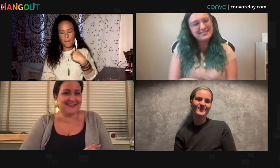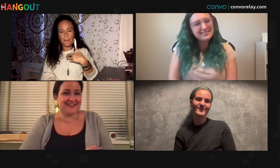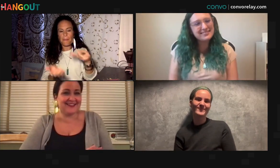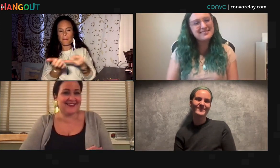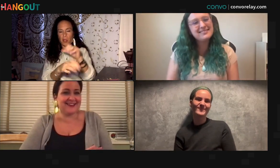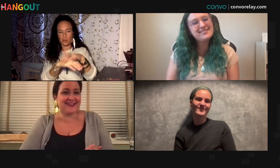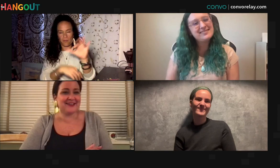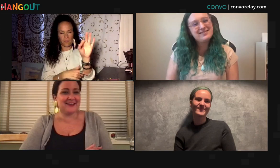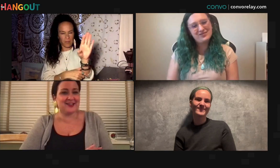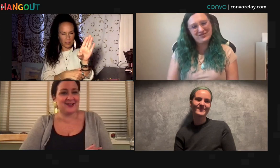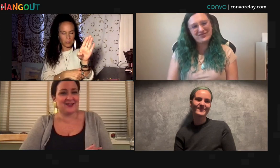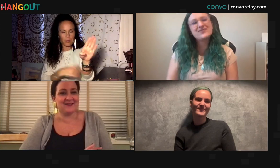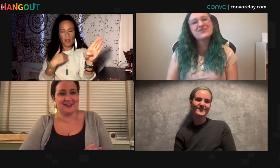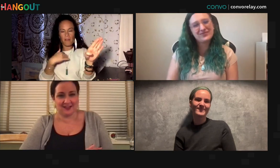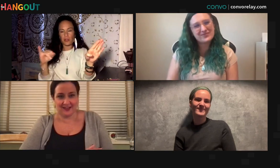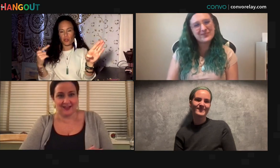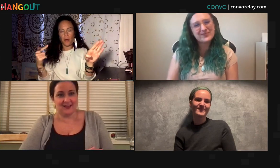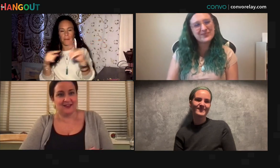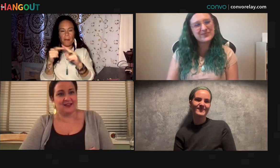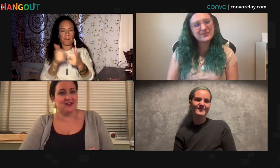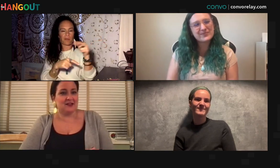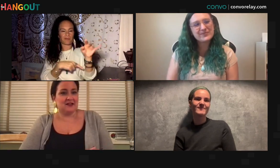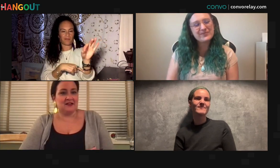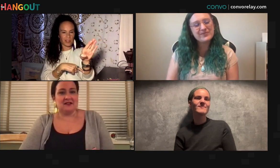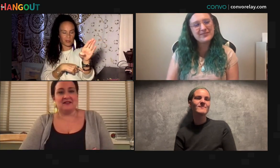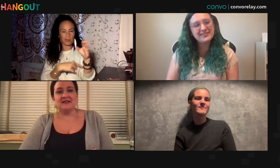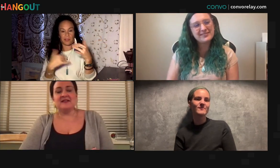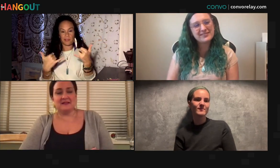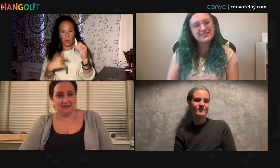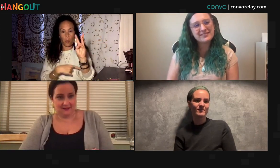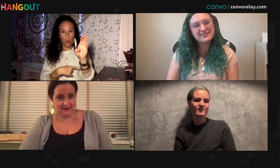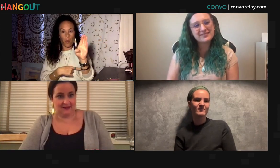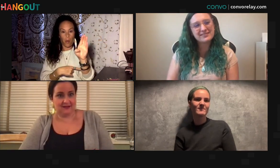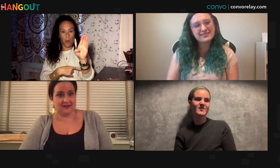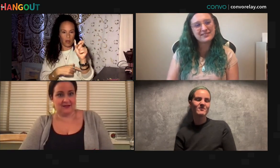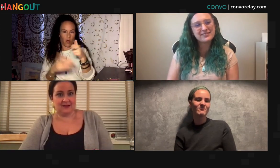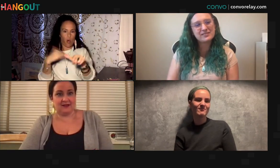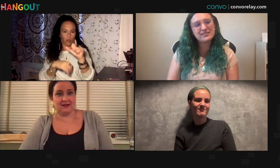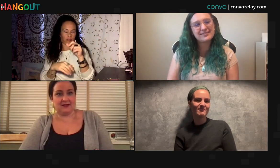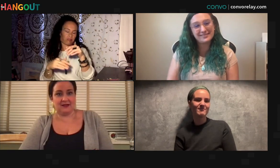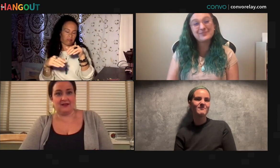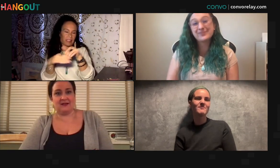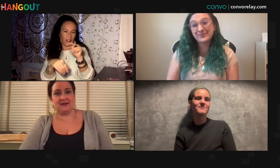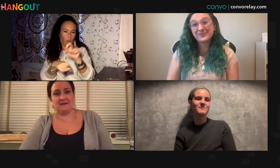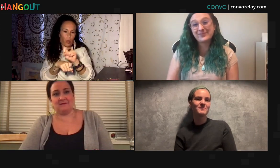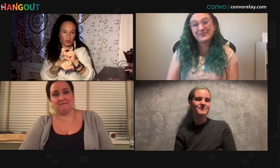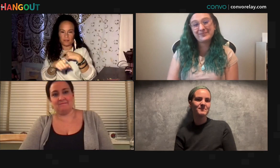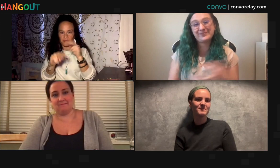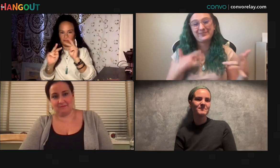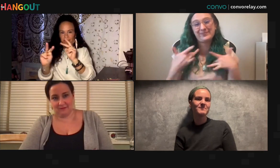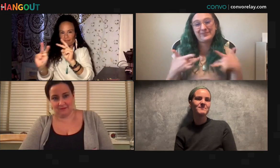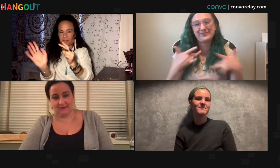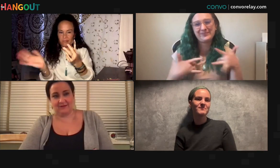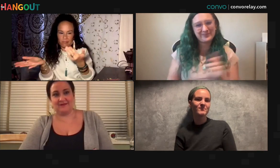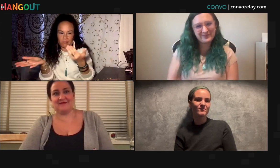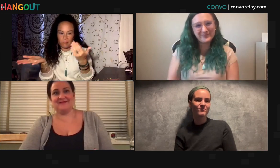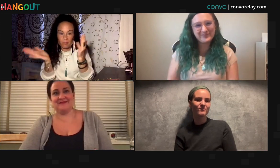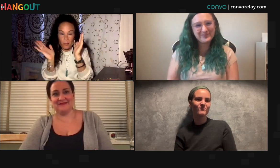Melissa. Wonderful. Thank you, Stephanie. This is Stephanie here. I have Instagram, but mostly I use Facebook, and I also